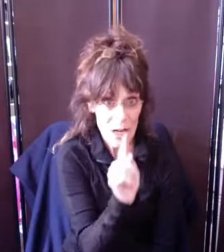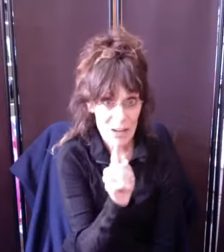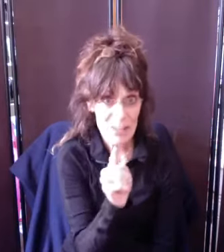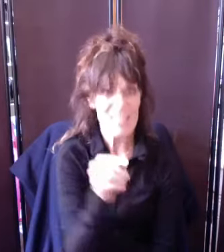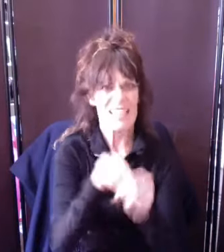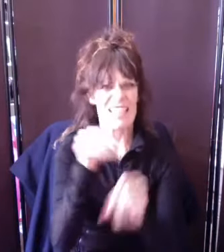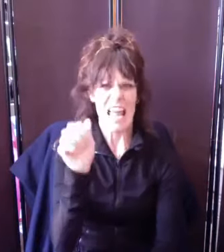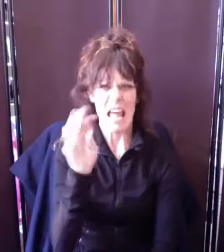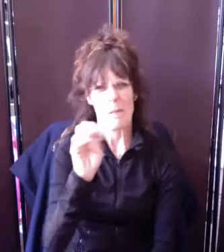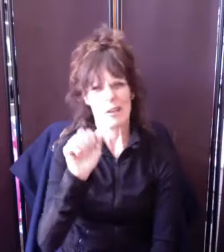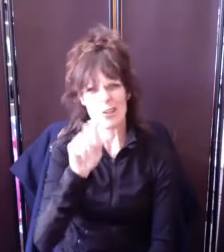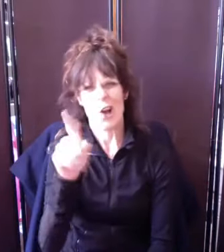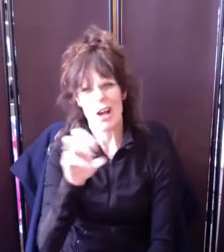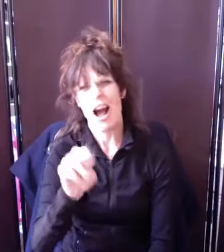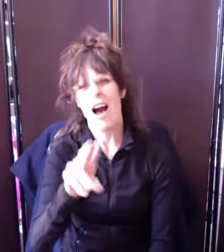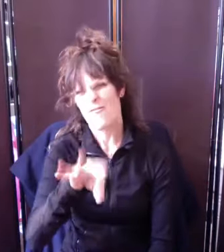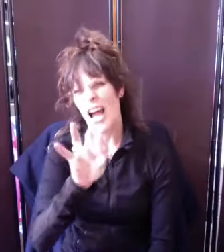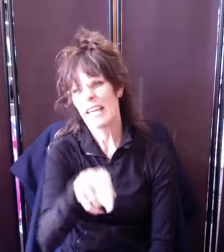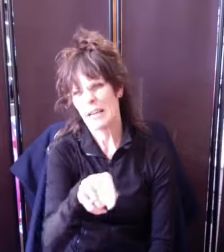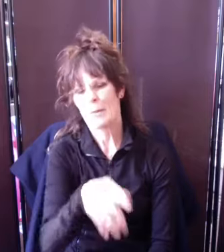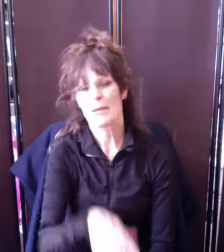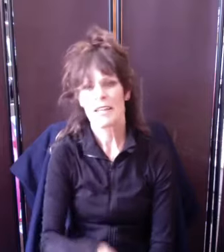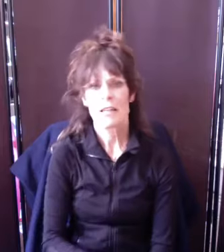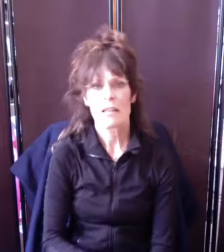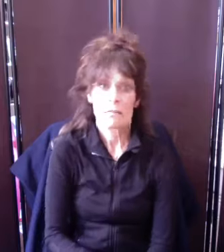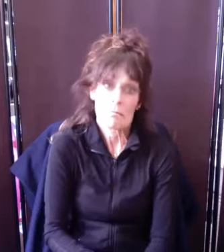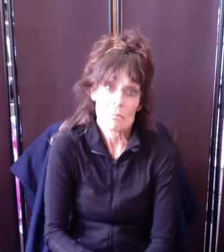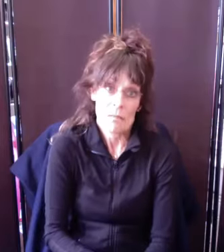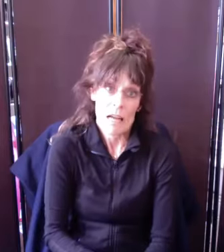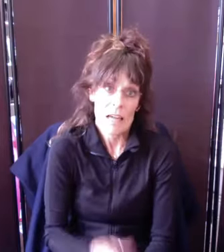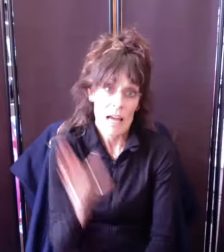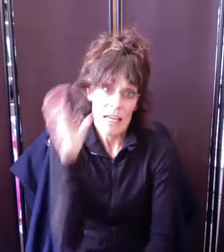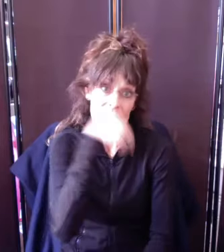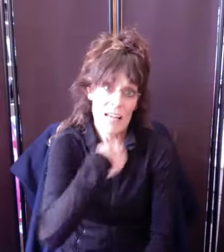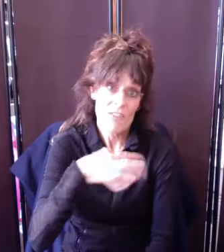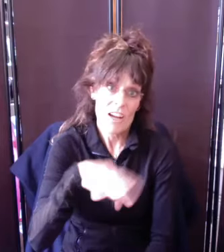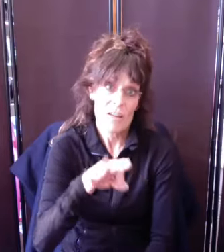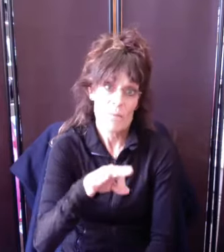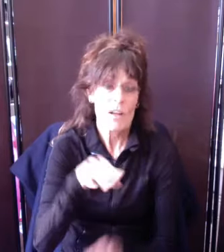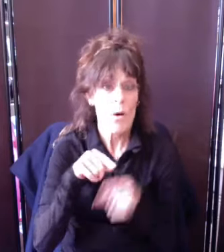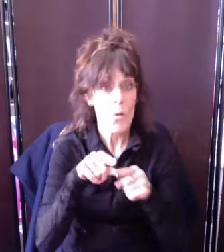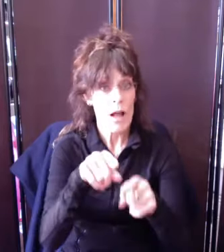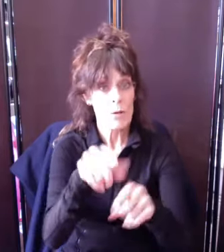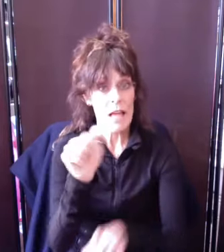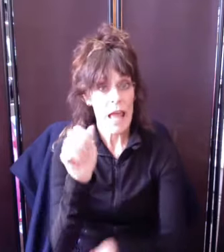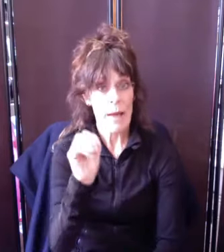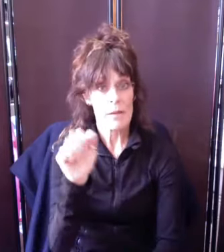And well, I guess in some ways I did. While I was in the Amazon, I broke my wrist.